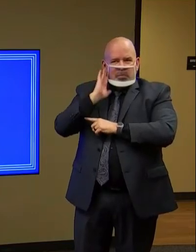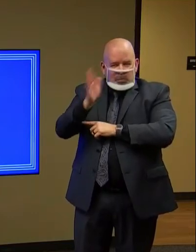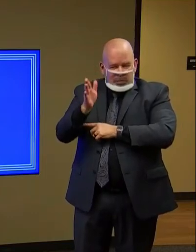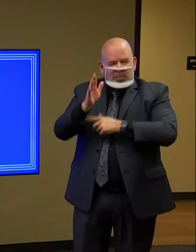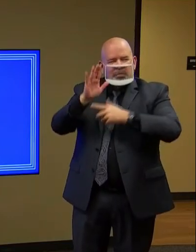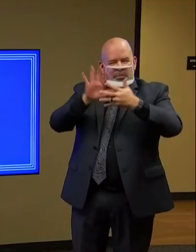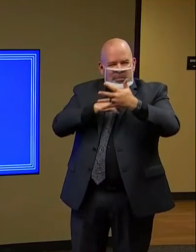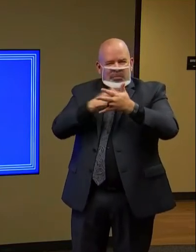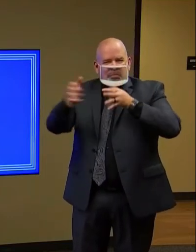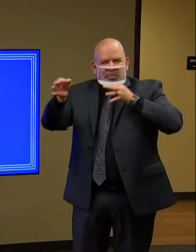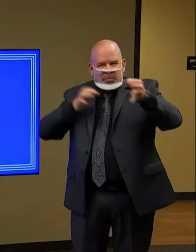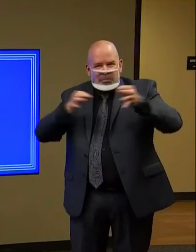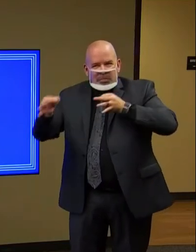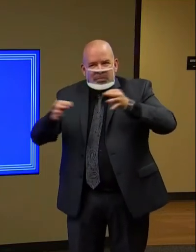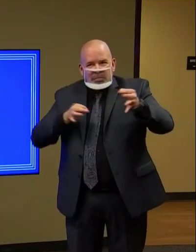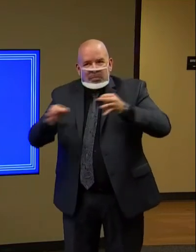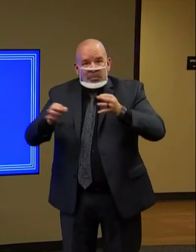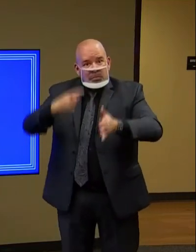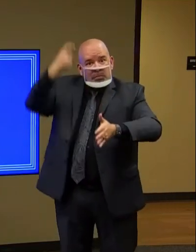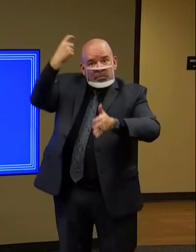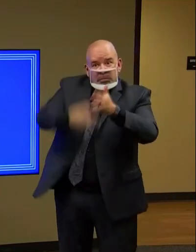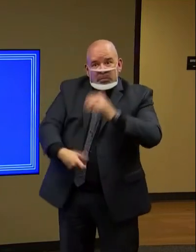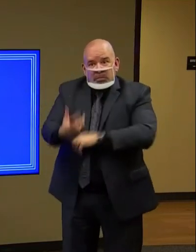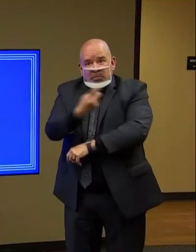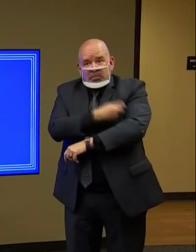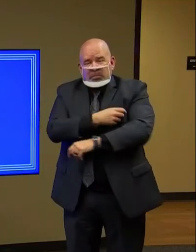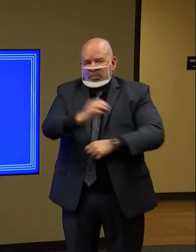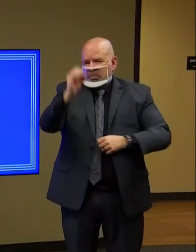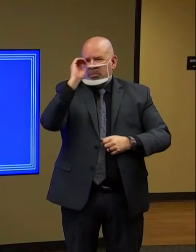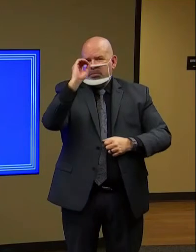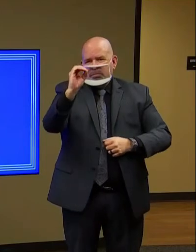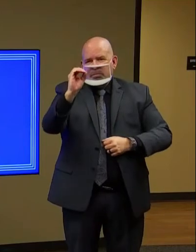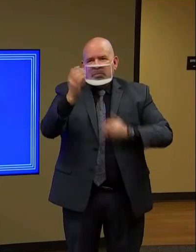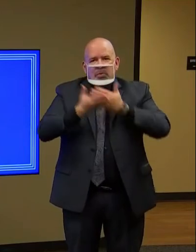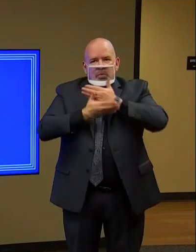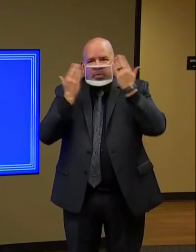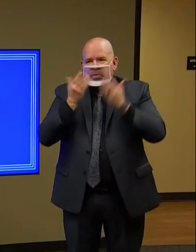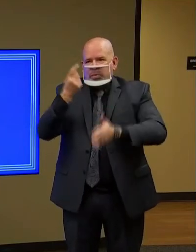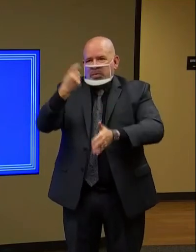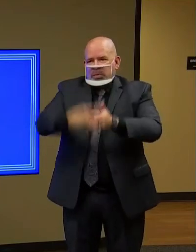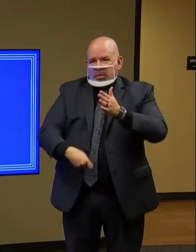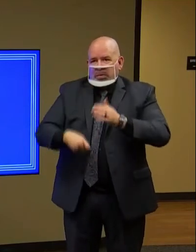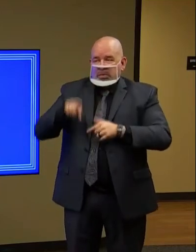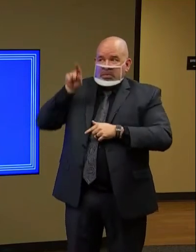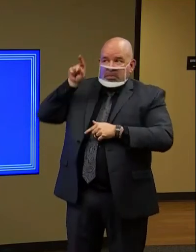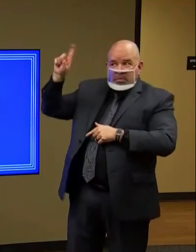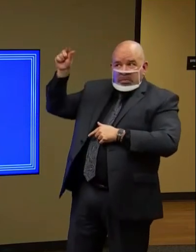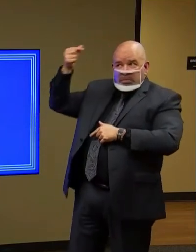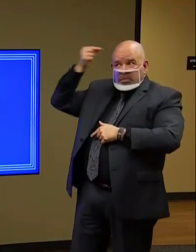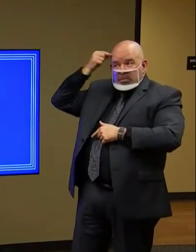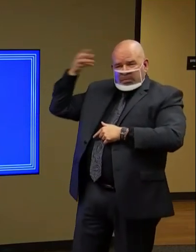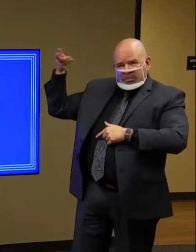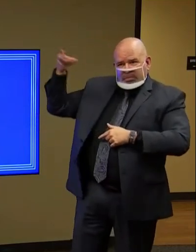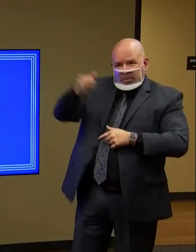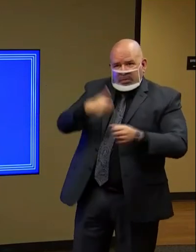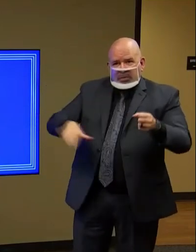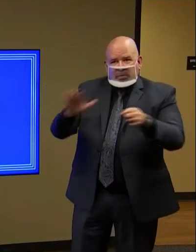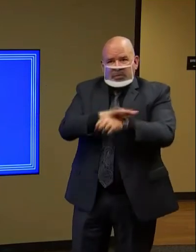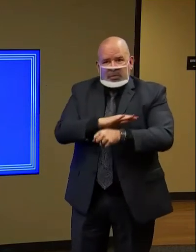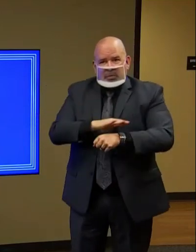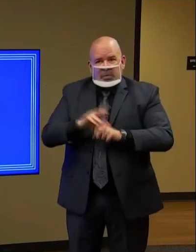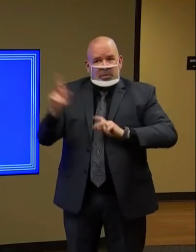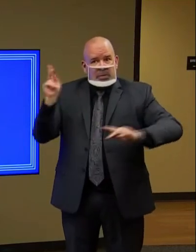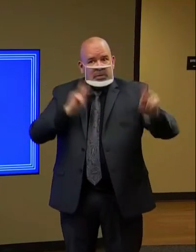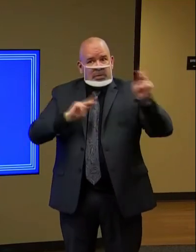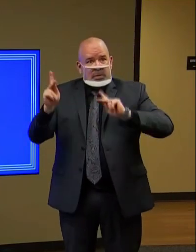same for everyone. The answer is zero. The vaccine is free. The federal government is paying the full freight for the vaccine.